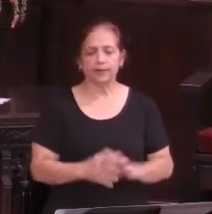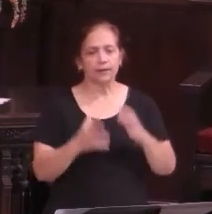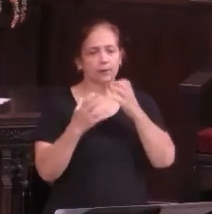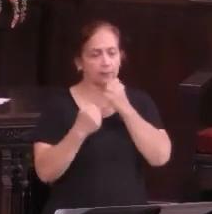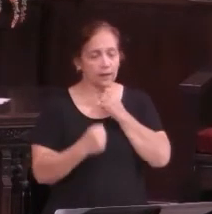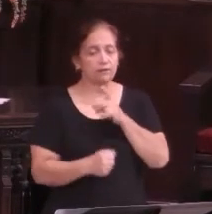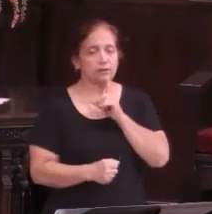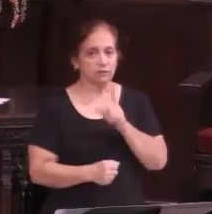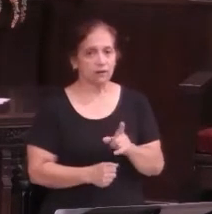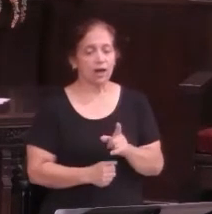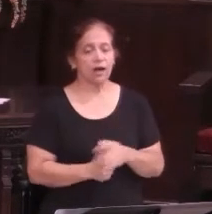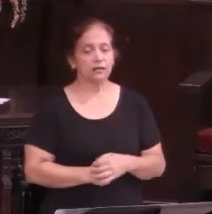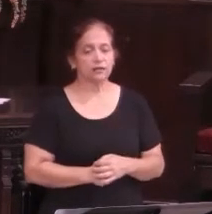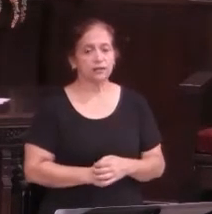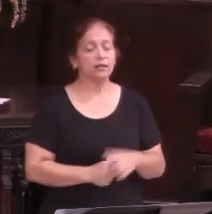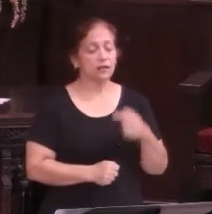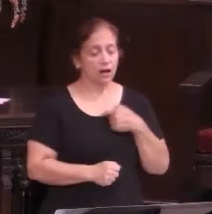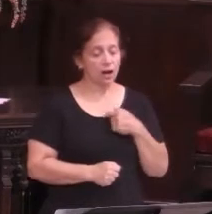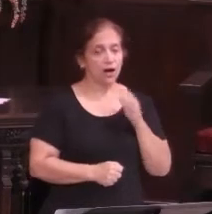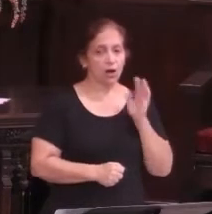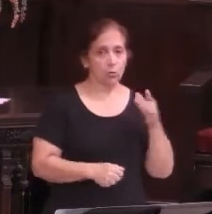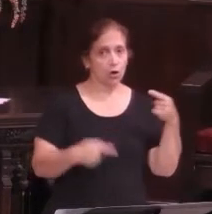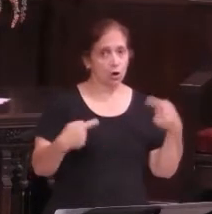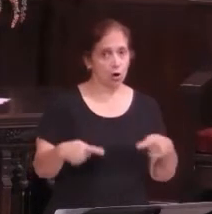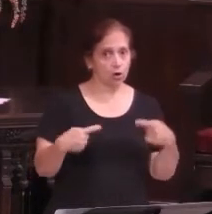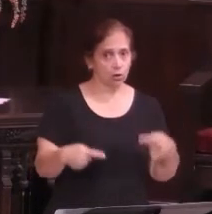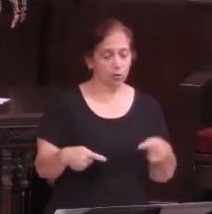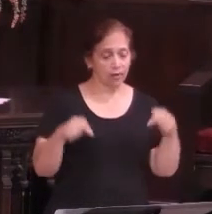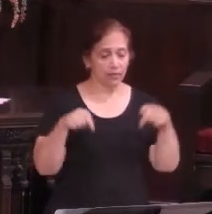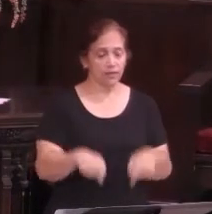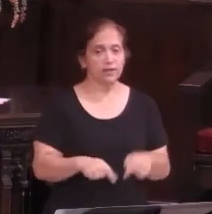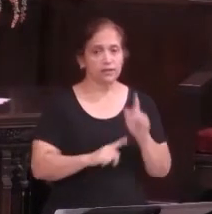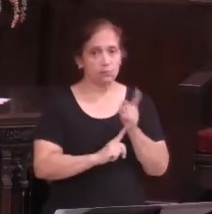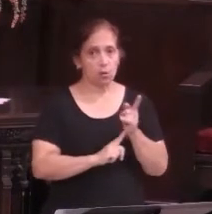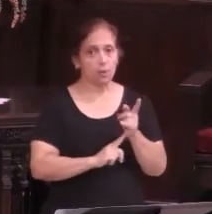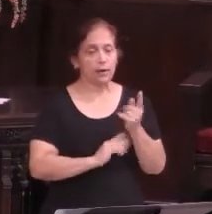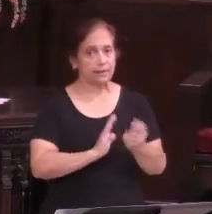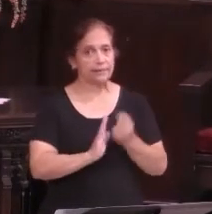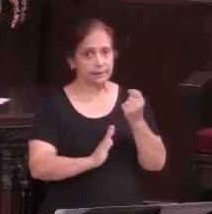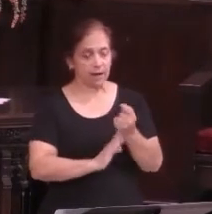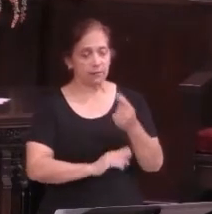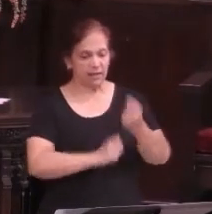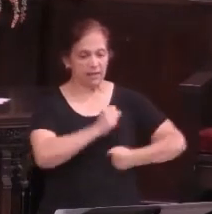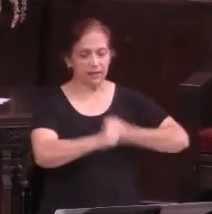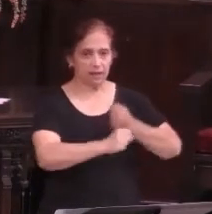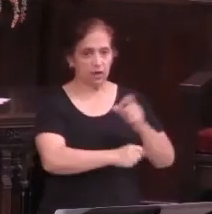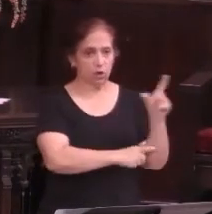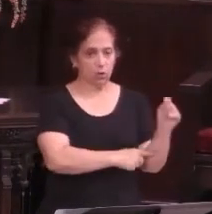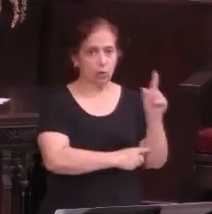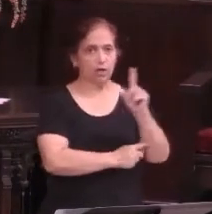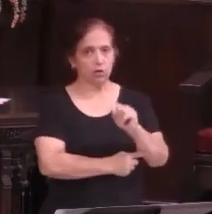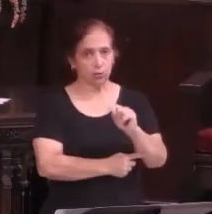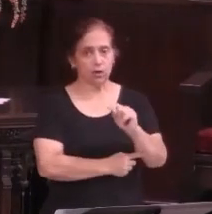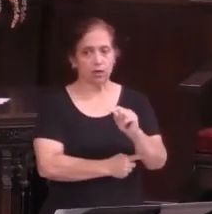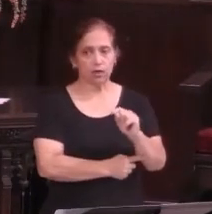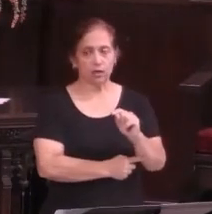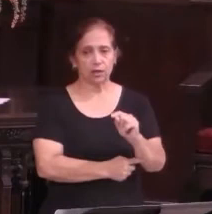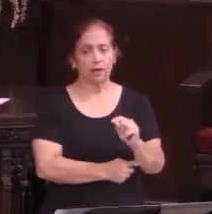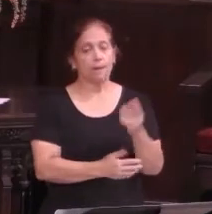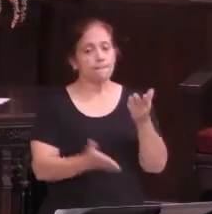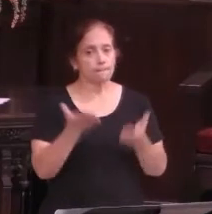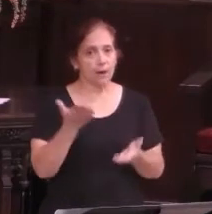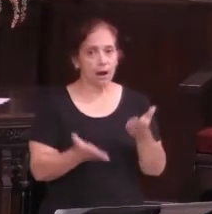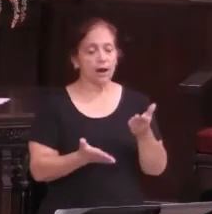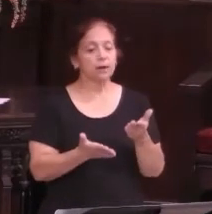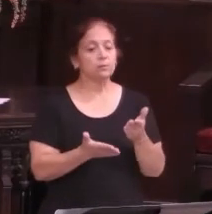Beloveds, in fact, I would argue that this moment in time, the year 2020, might